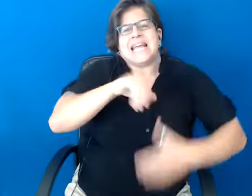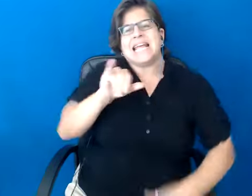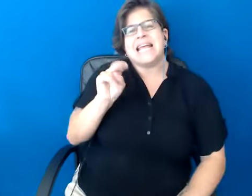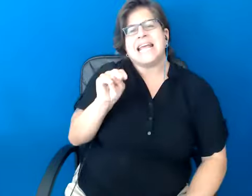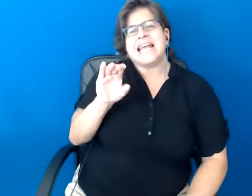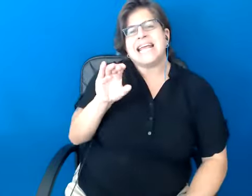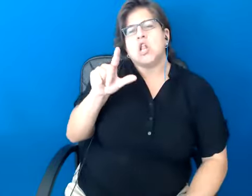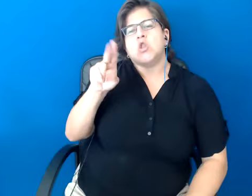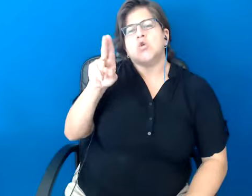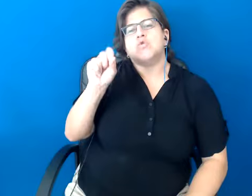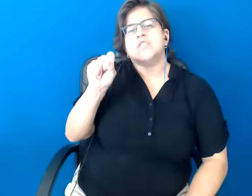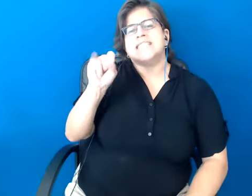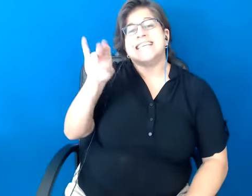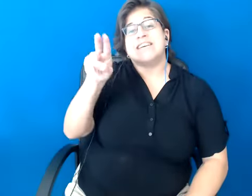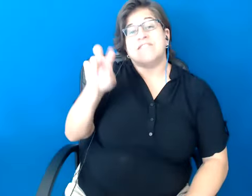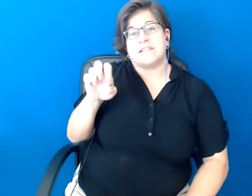inclusive, like we were talking about earlier.